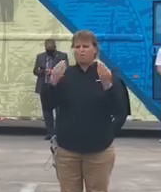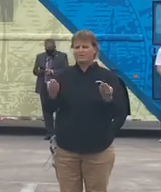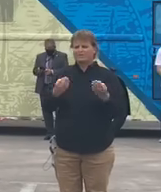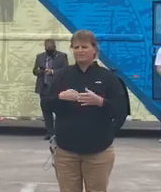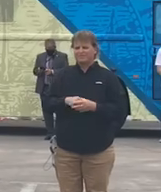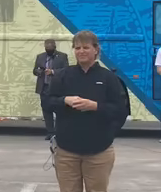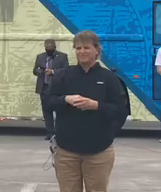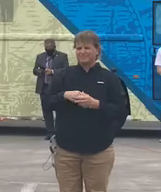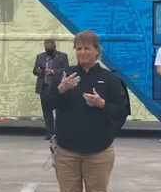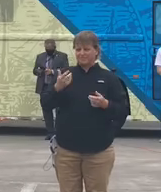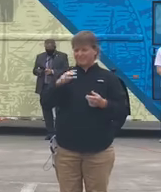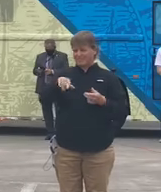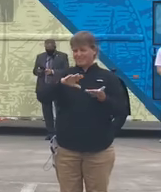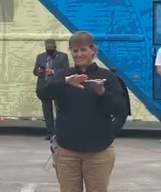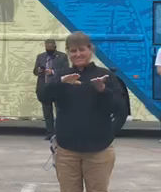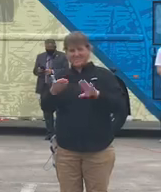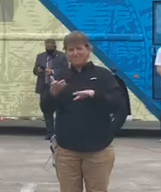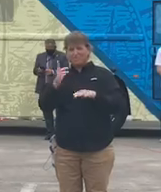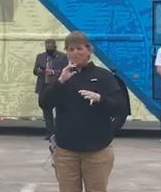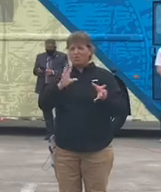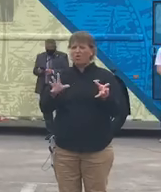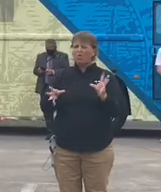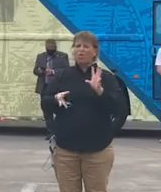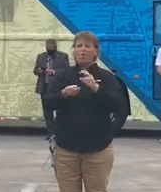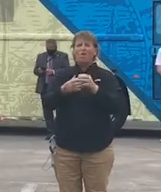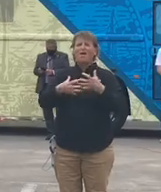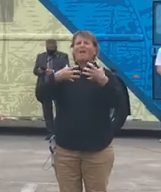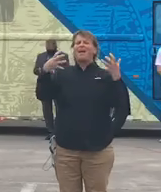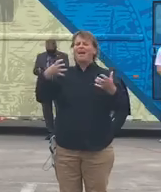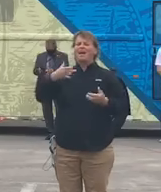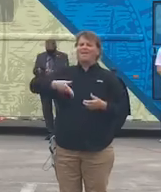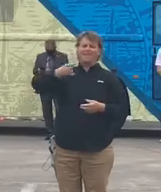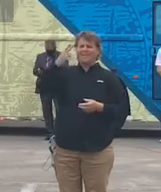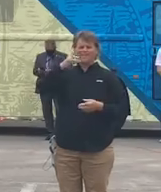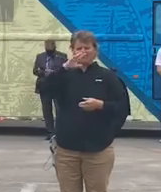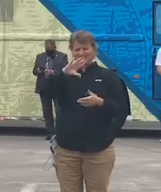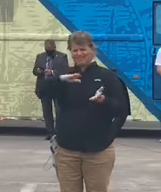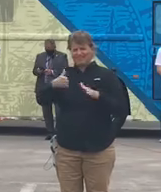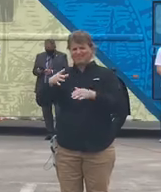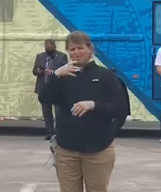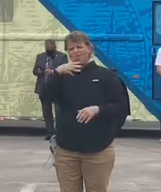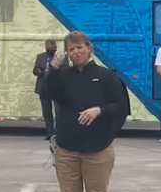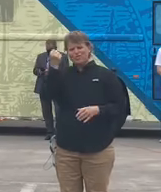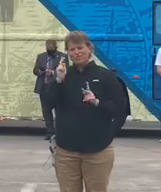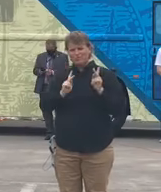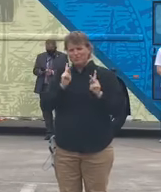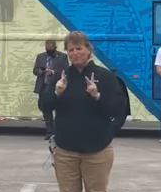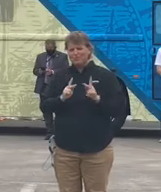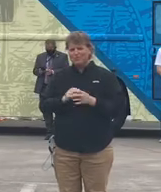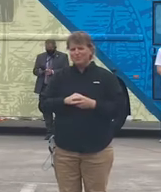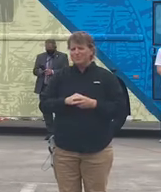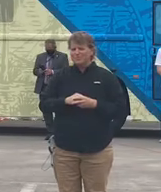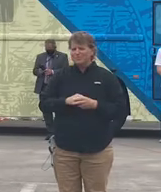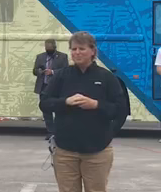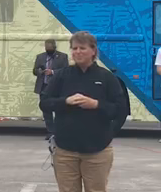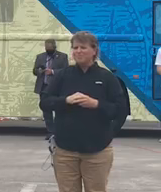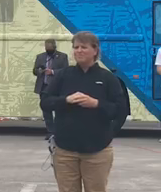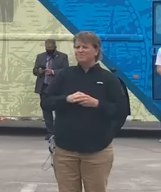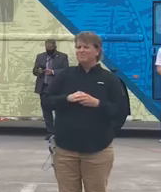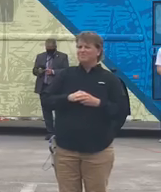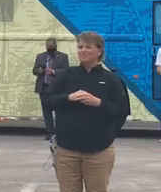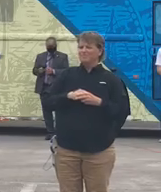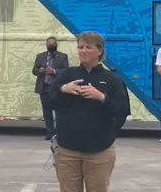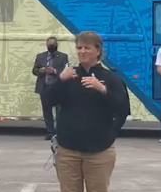fatality. So those are important facts to be able to tailor the response to the areas that are